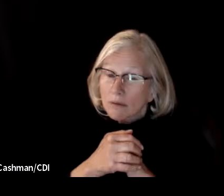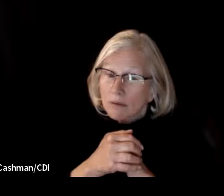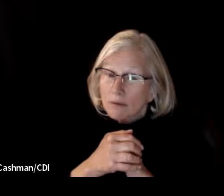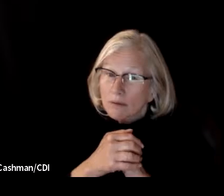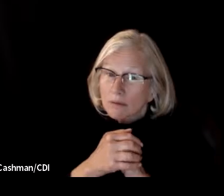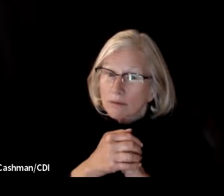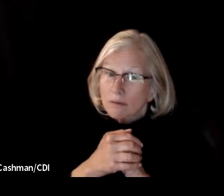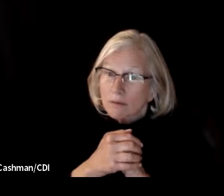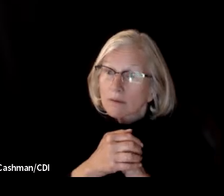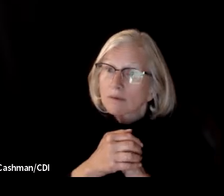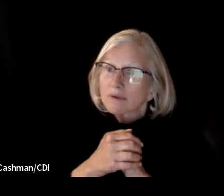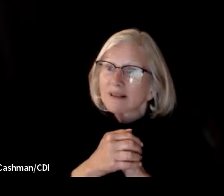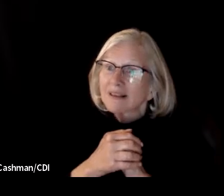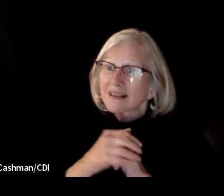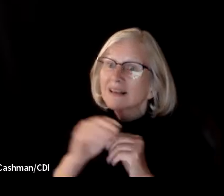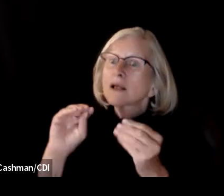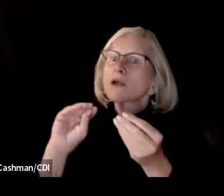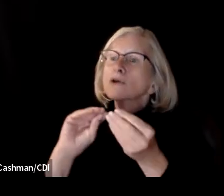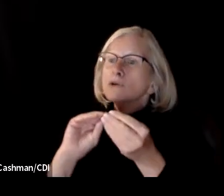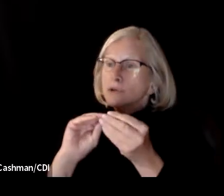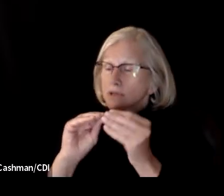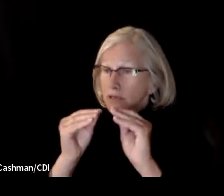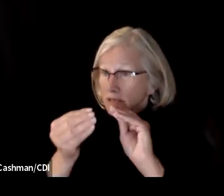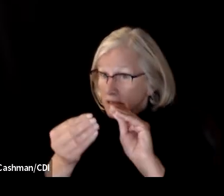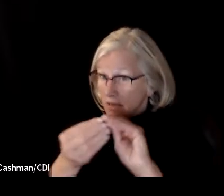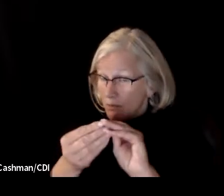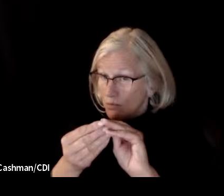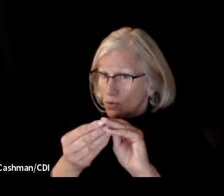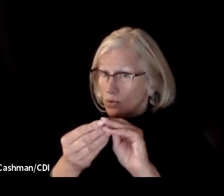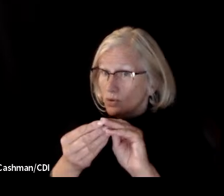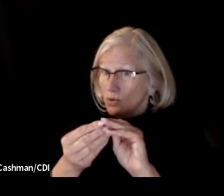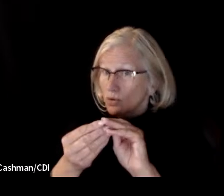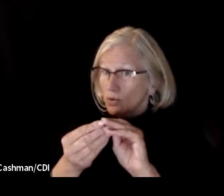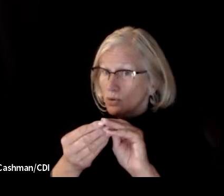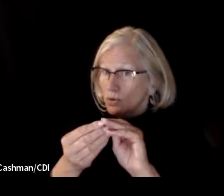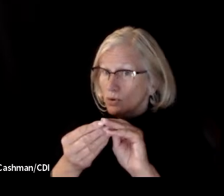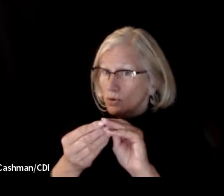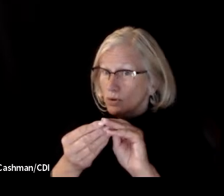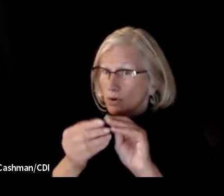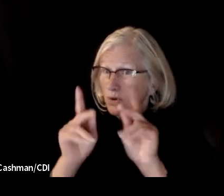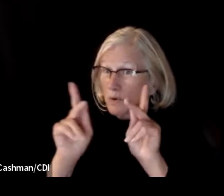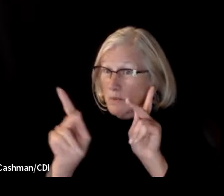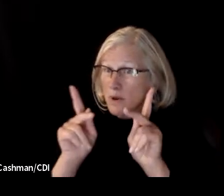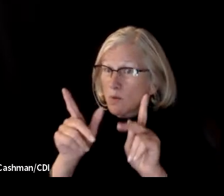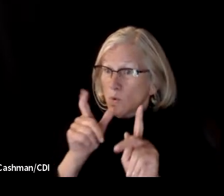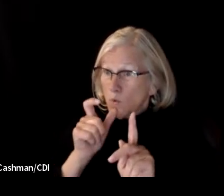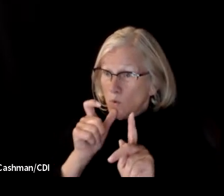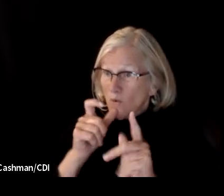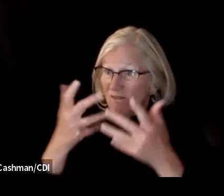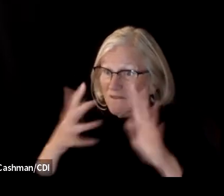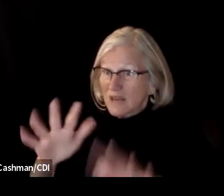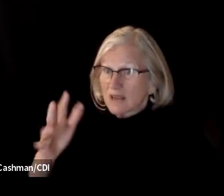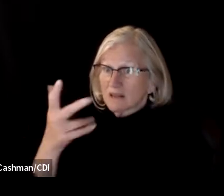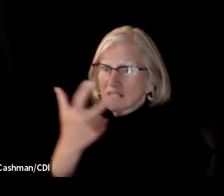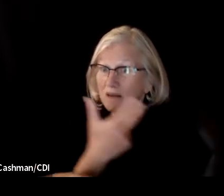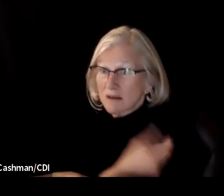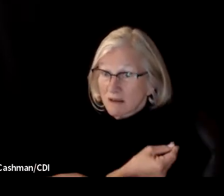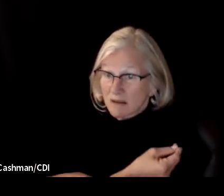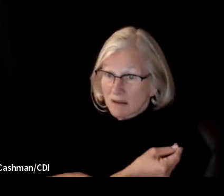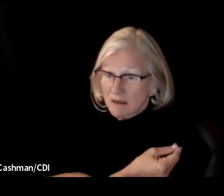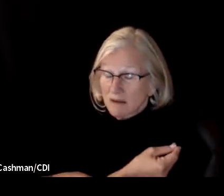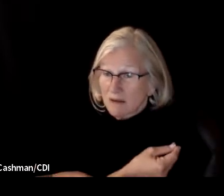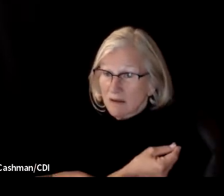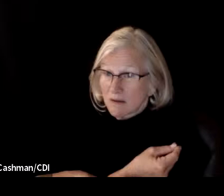The number of, or the proportion of individuals vaccinated who've developed COVID has remained